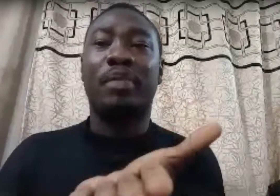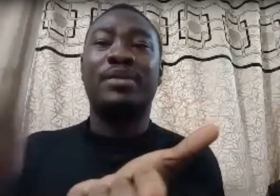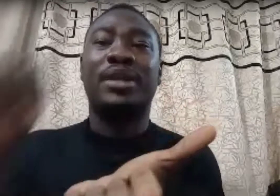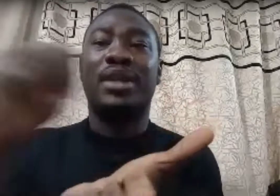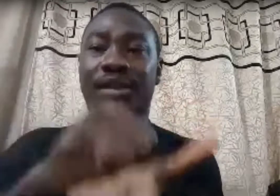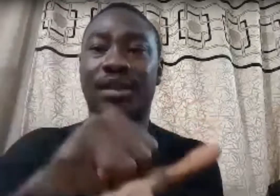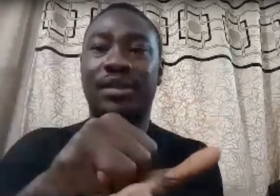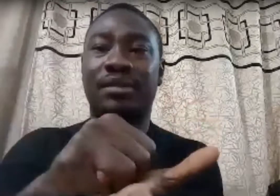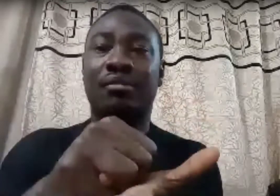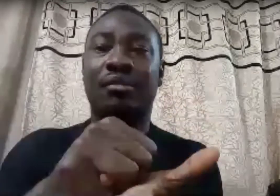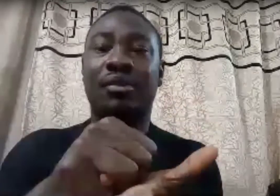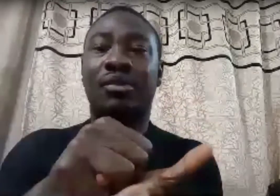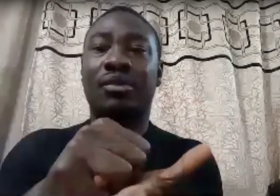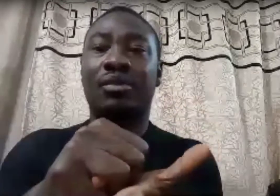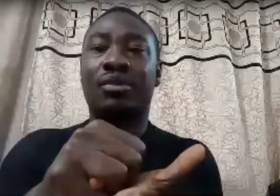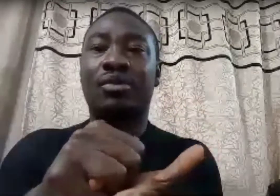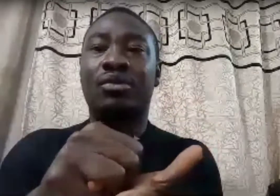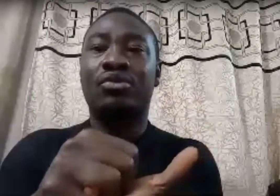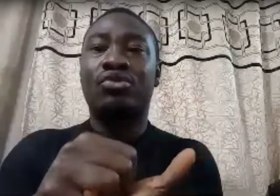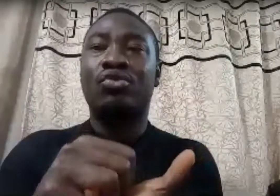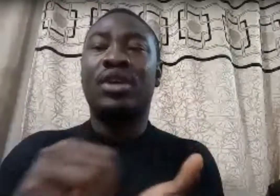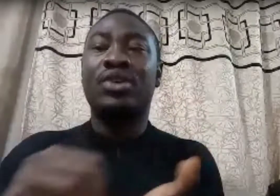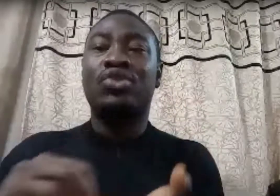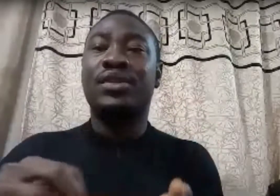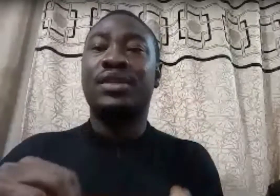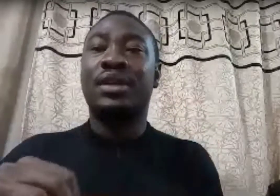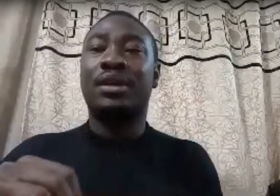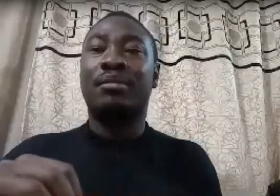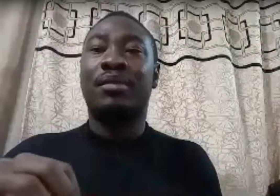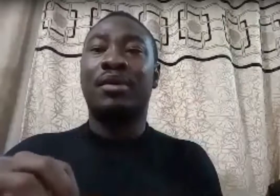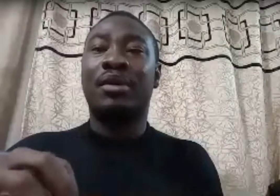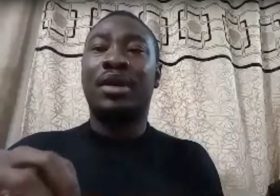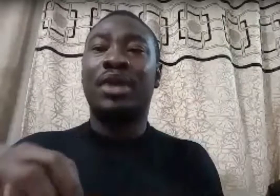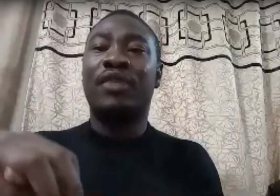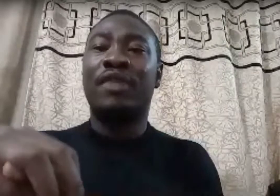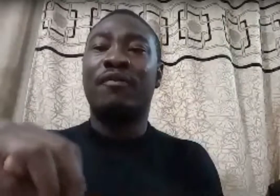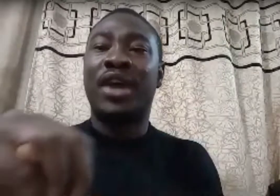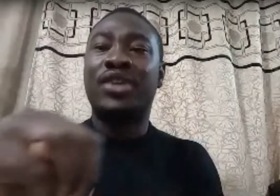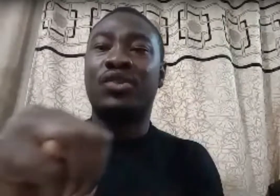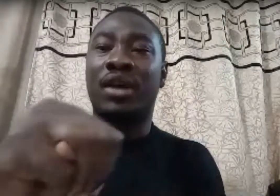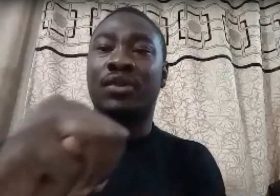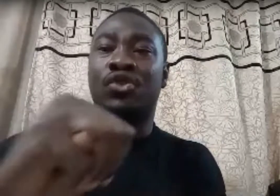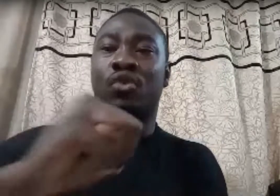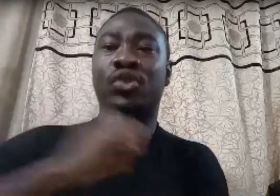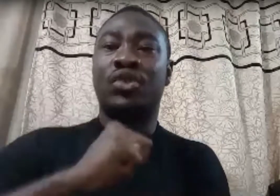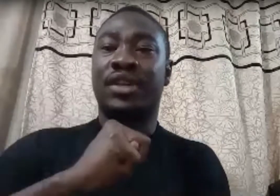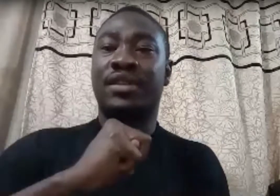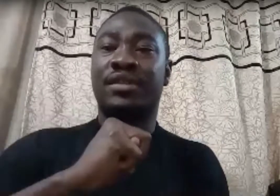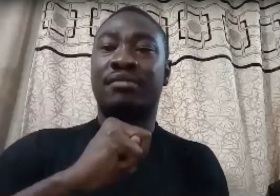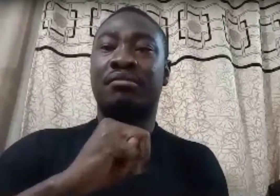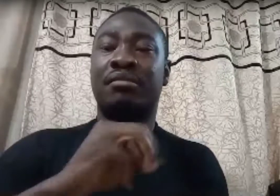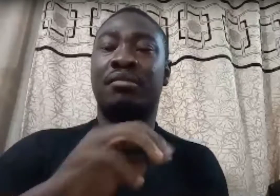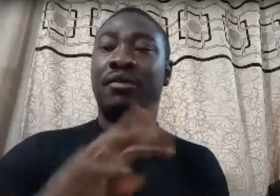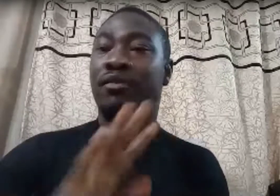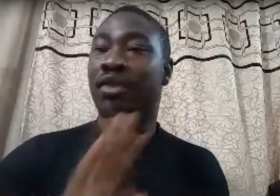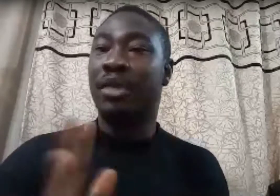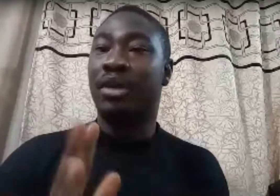just kind of invite your hand towards your chest for the million. 1 million.